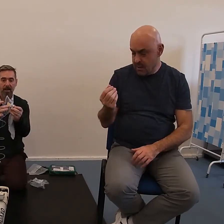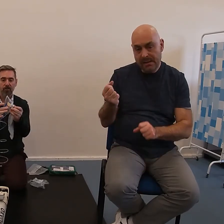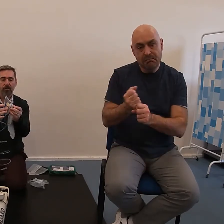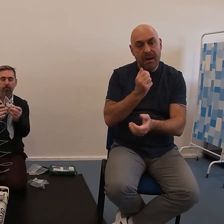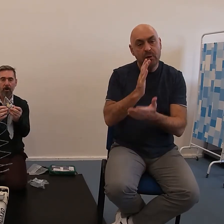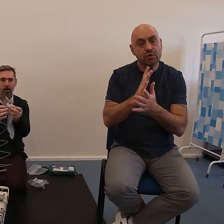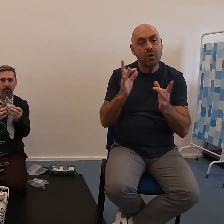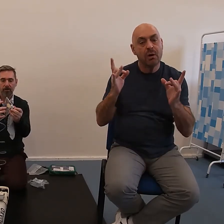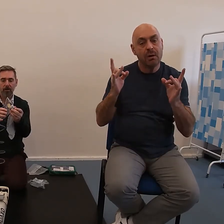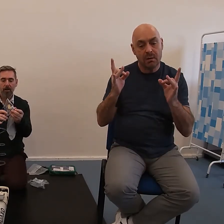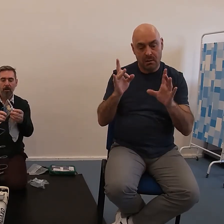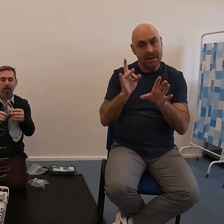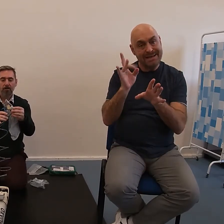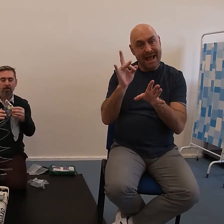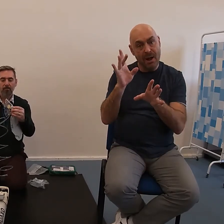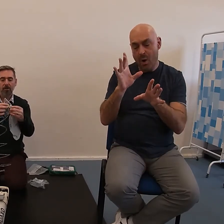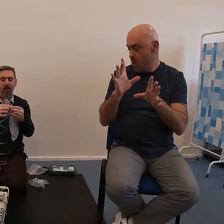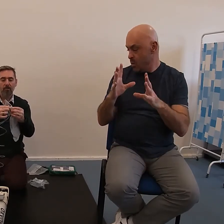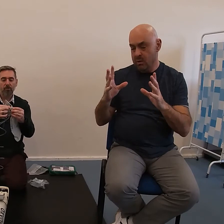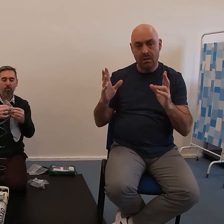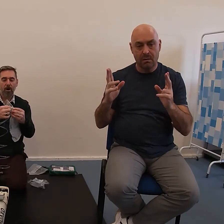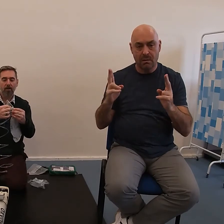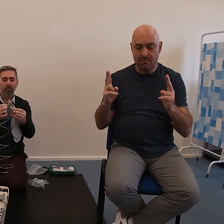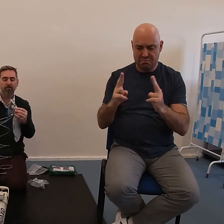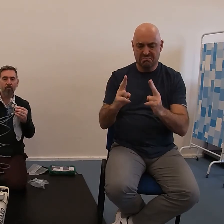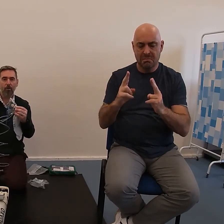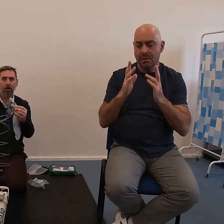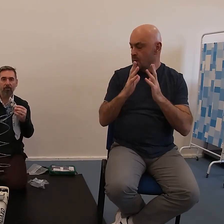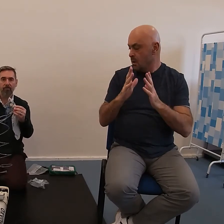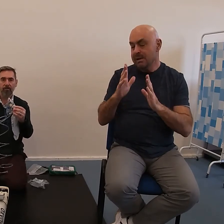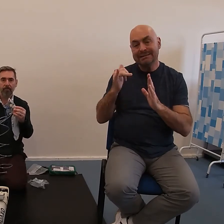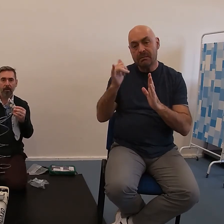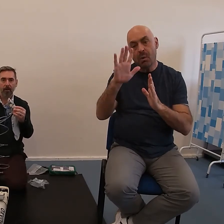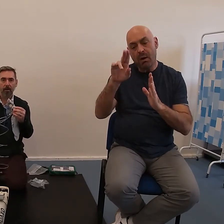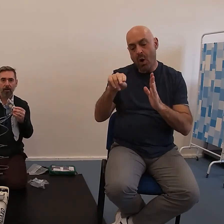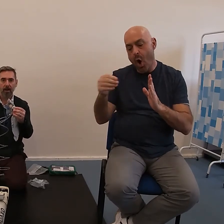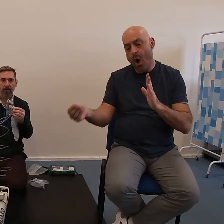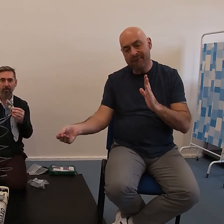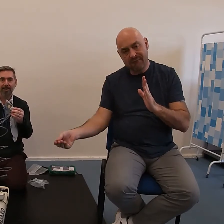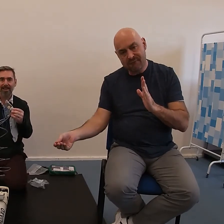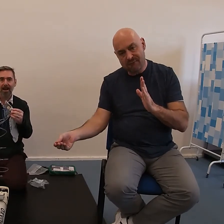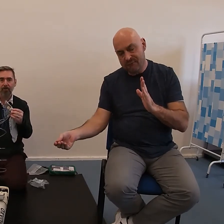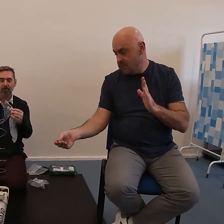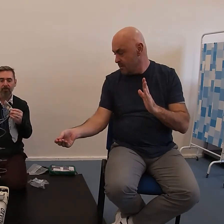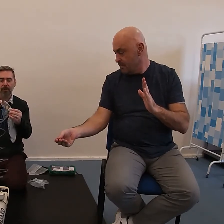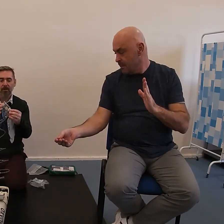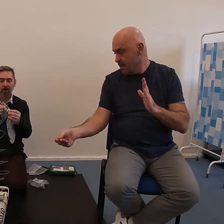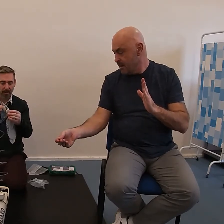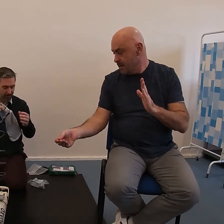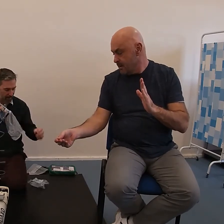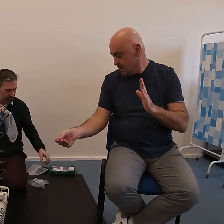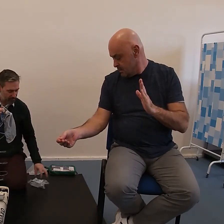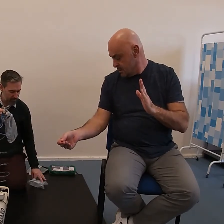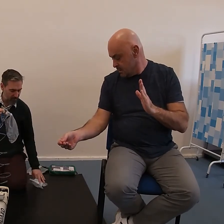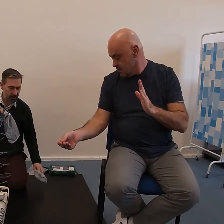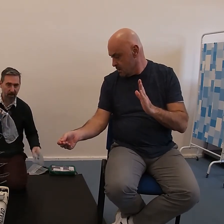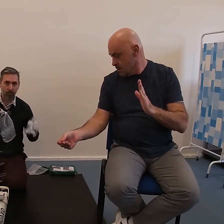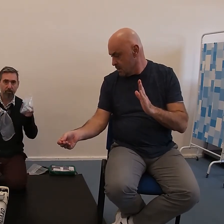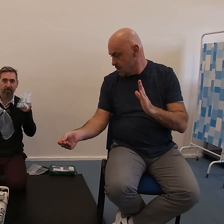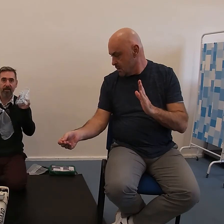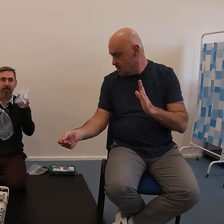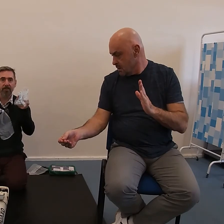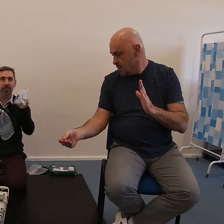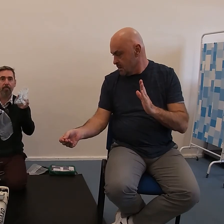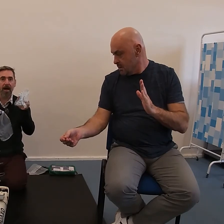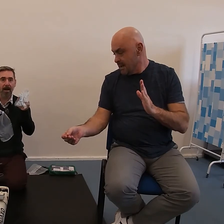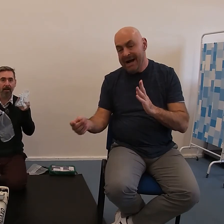are attached to the mask. Sometimes one can fall off. Okay? If that's happened, I can guarantee it